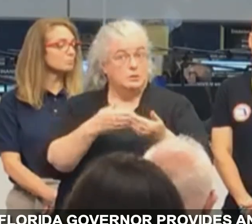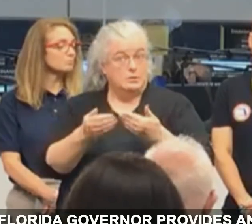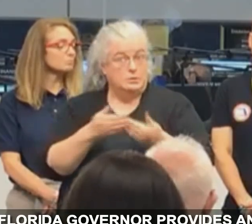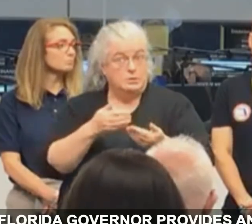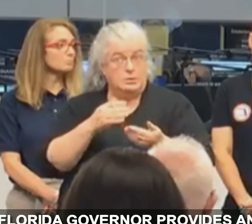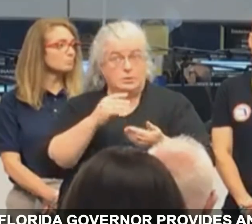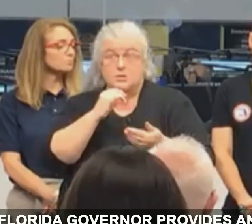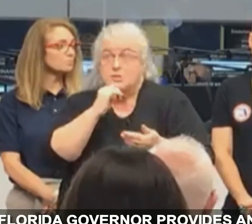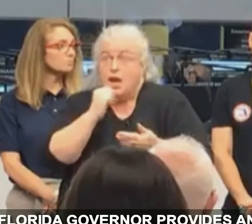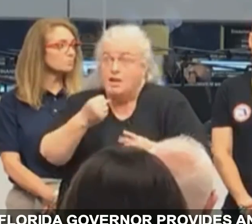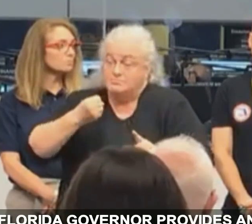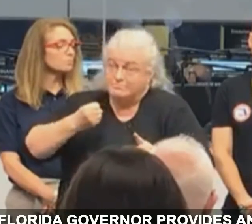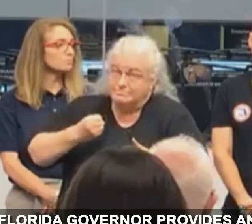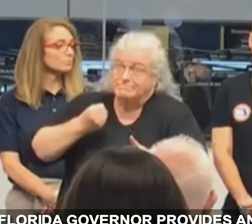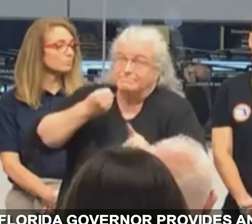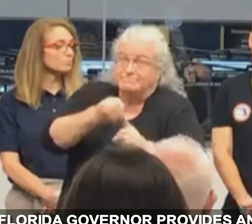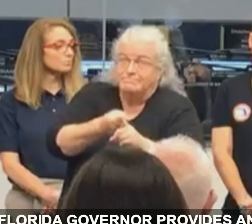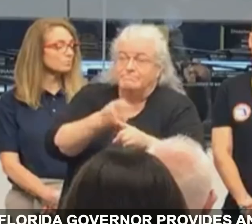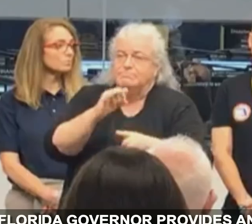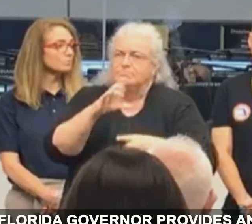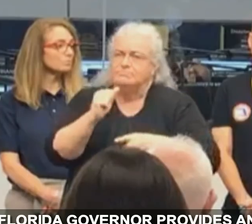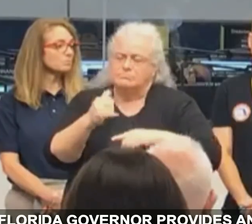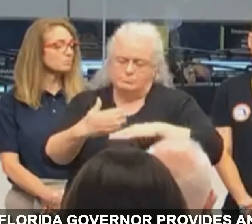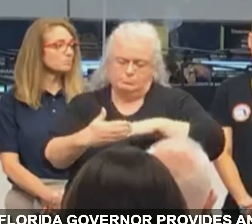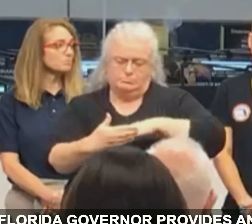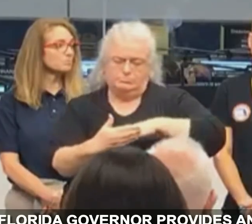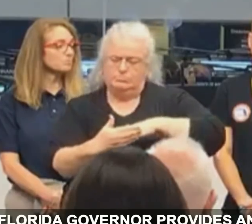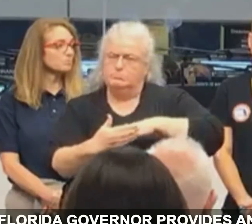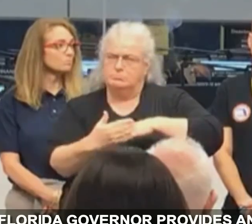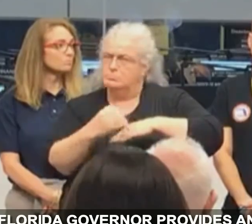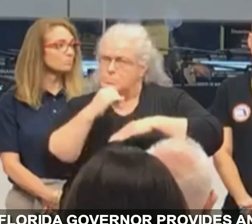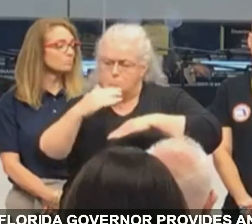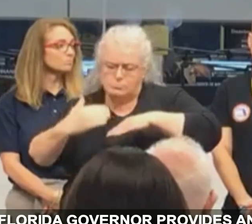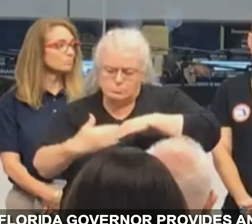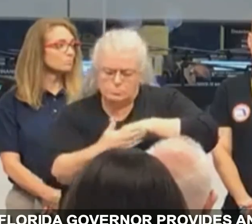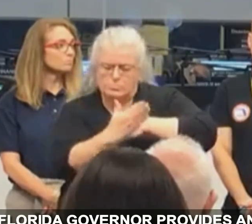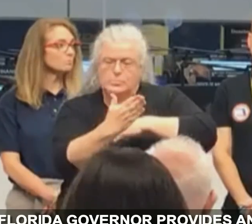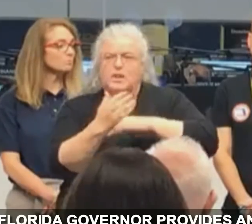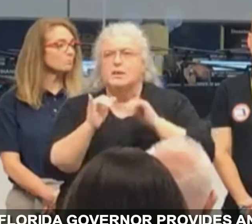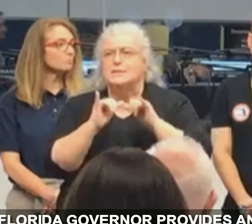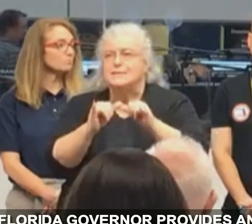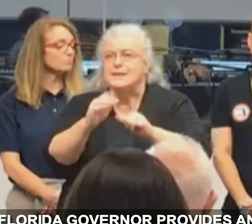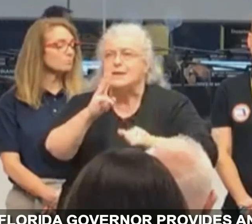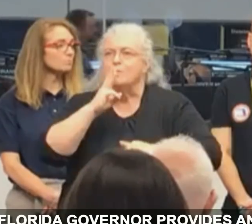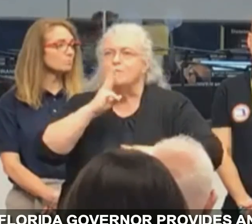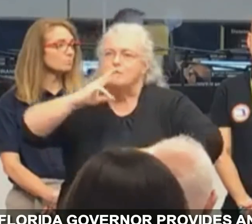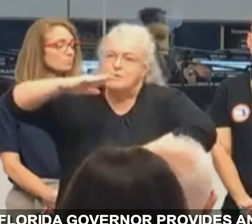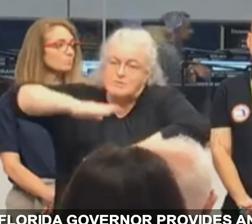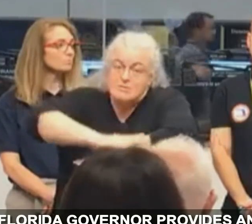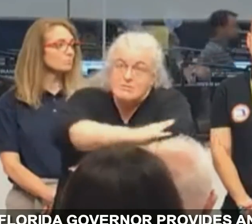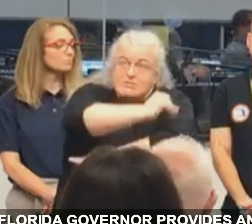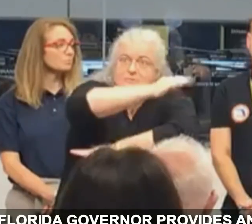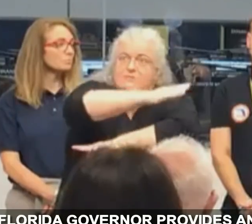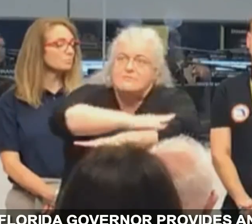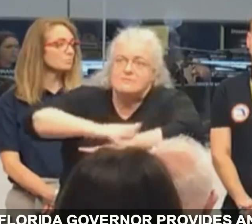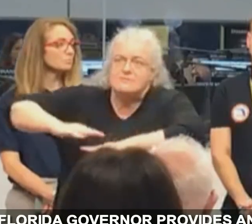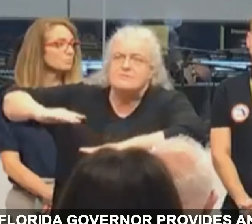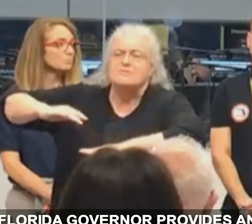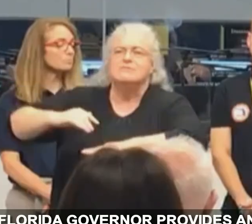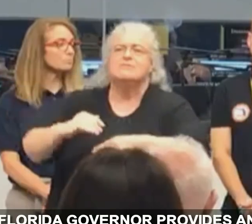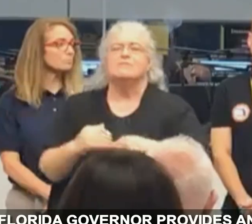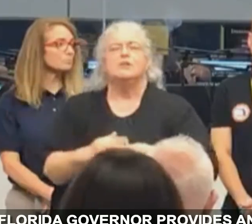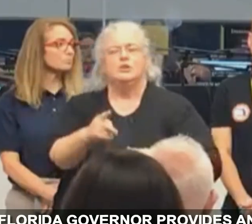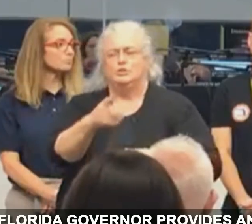Florida, this is a big, powerful storm. You're still looking at really significant storm surge on the east coast of Florida. You're looking